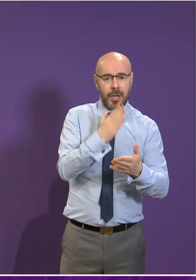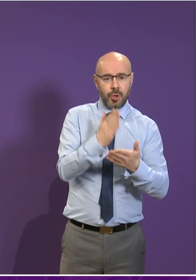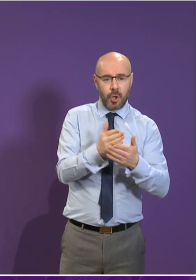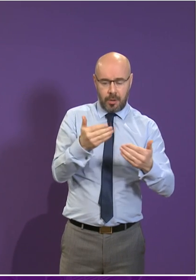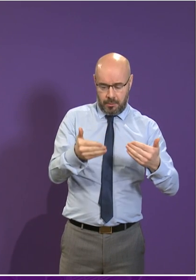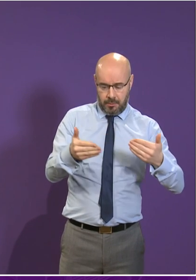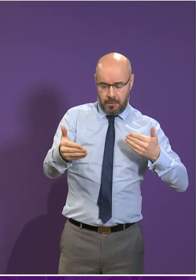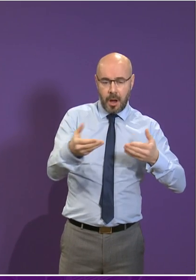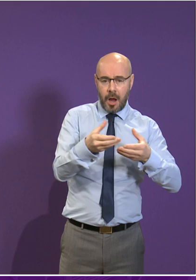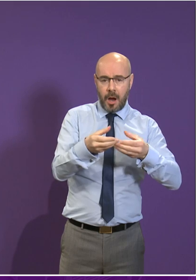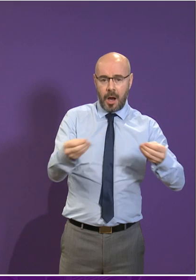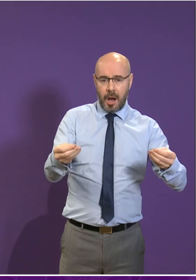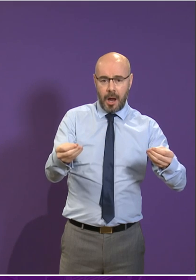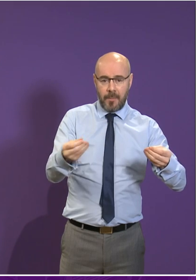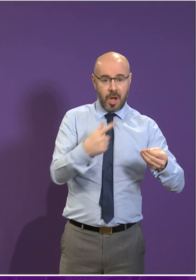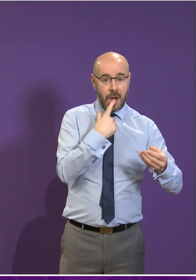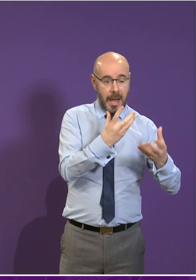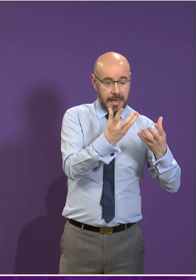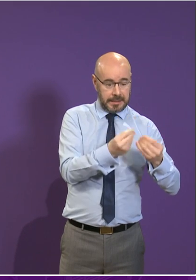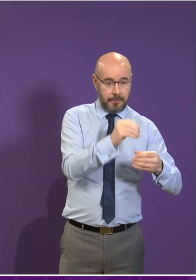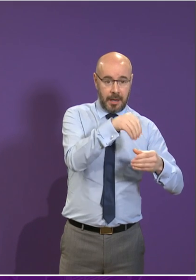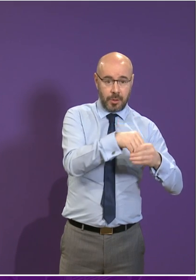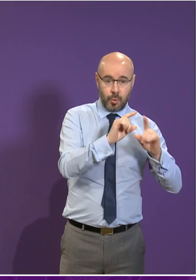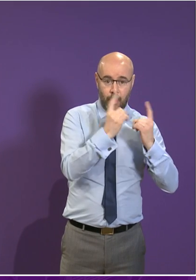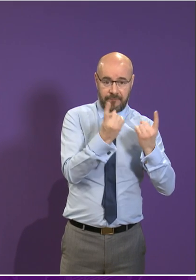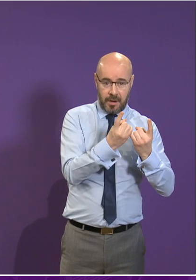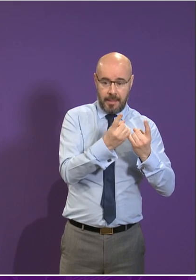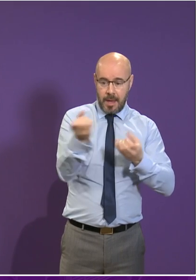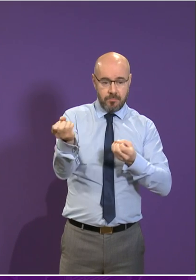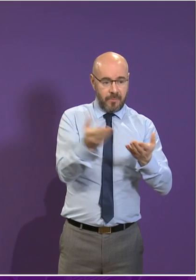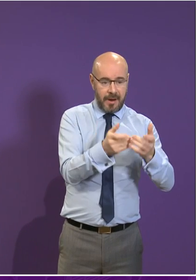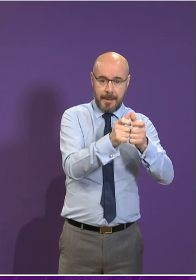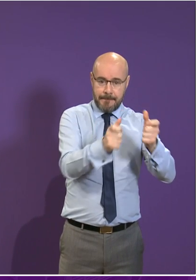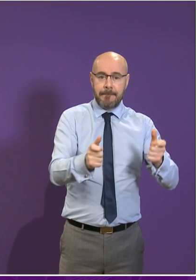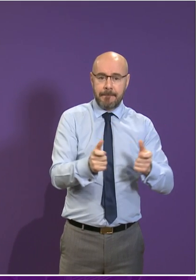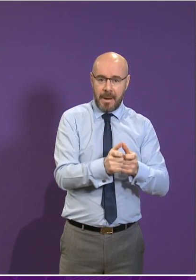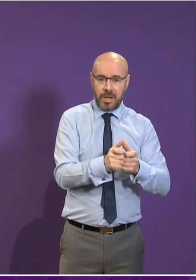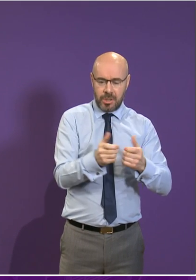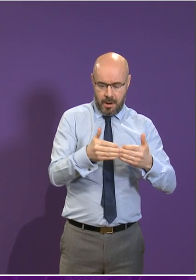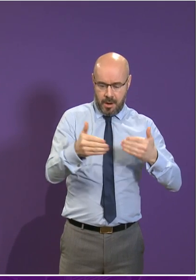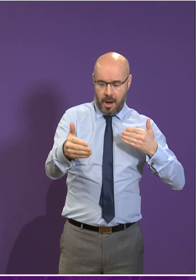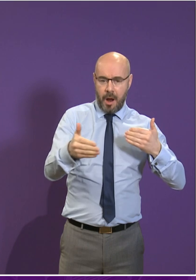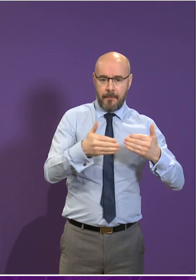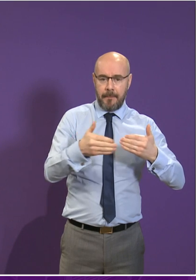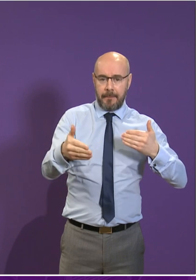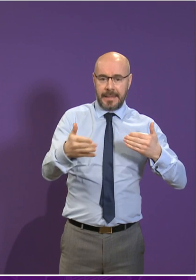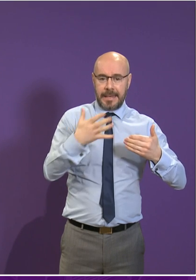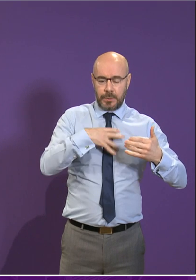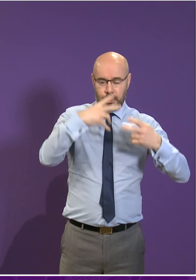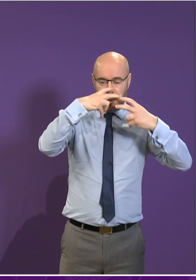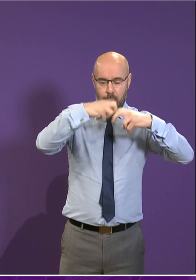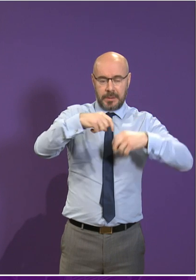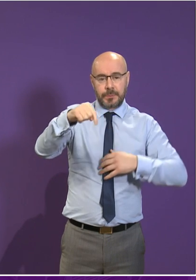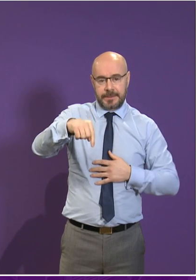between the acceptance and the kind of having the package in place is something that is important and I think should be looked